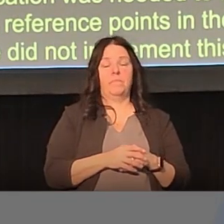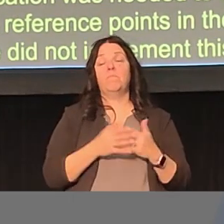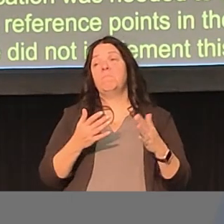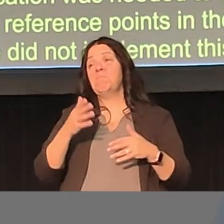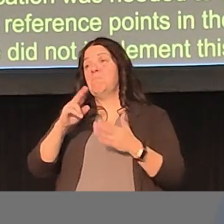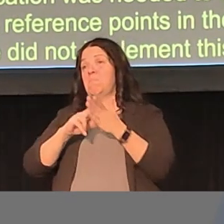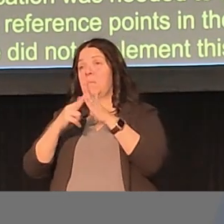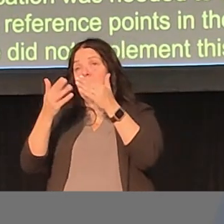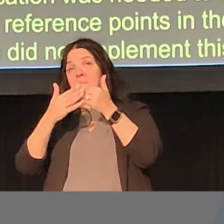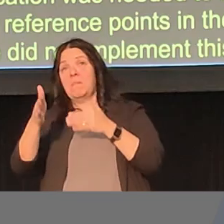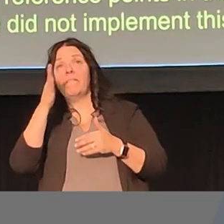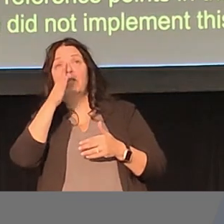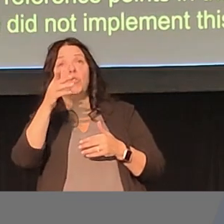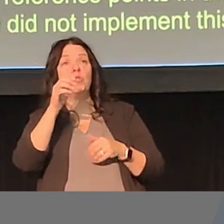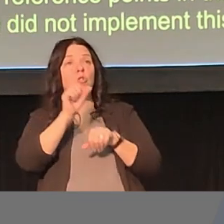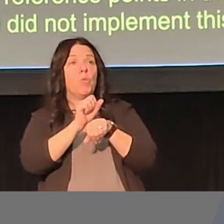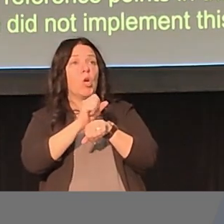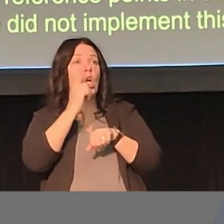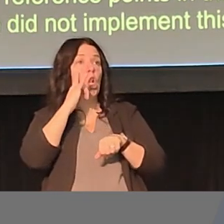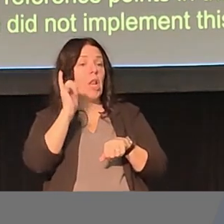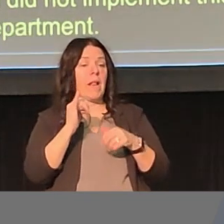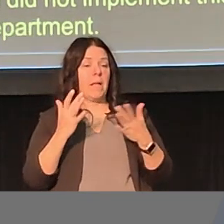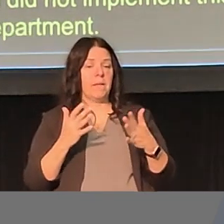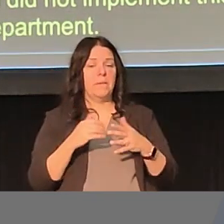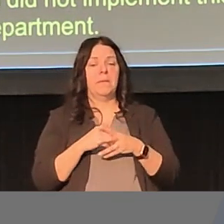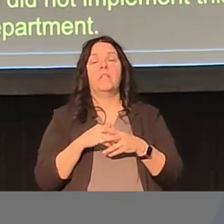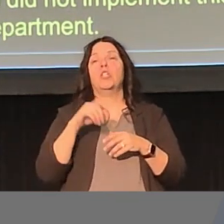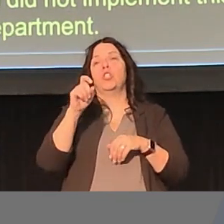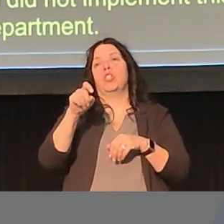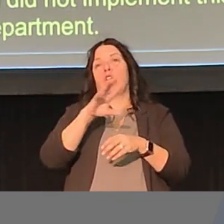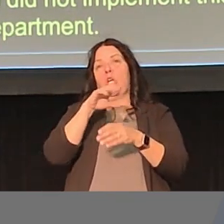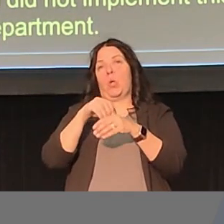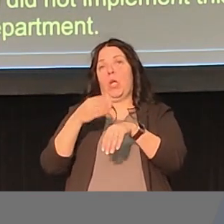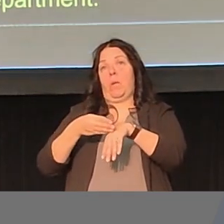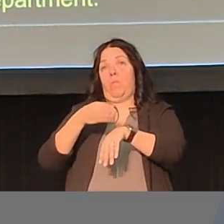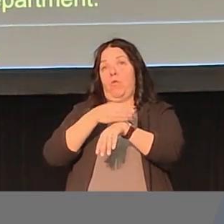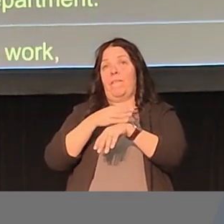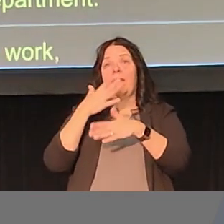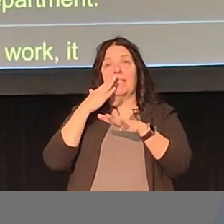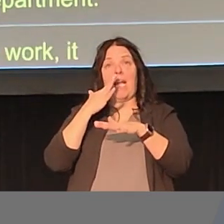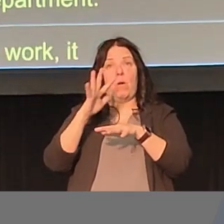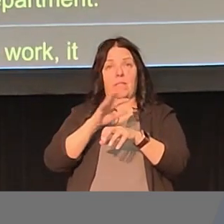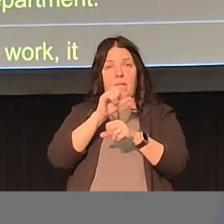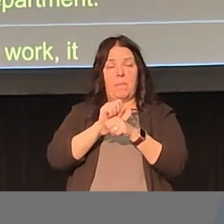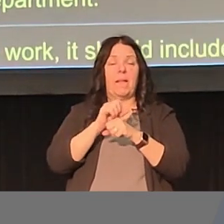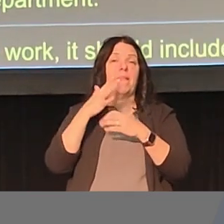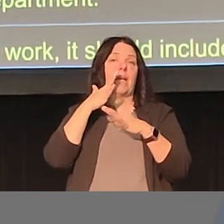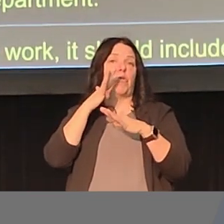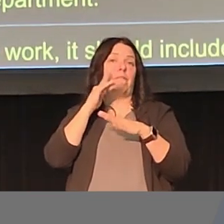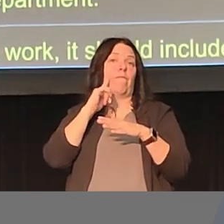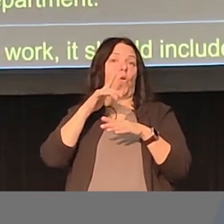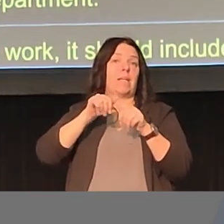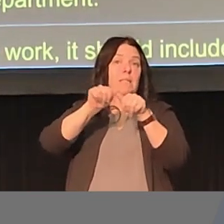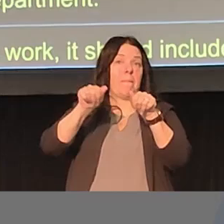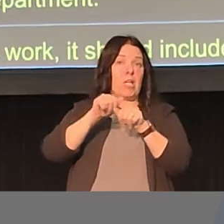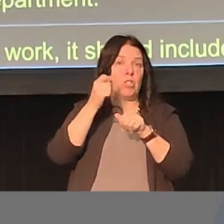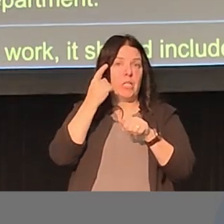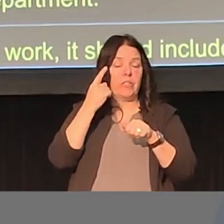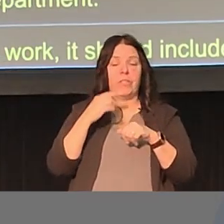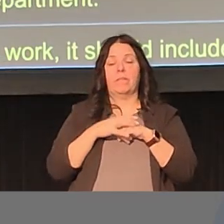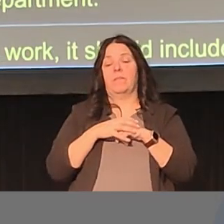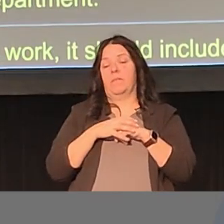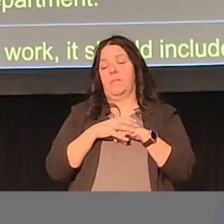So for future work, it should include improving the sound design and acoustics for better spatial understanding, such as orders